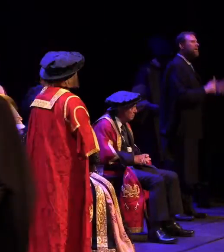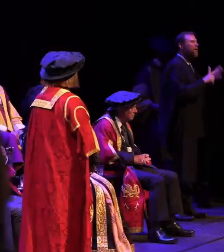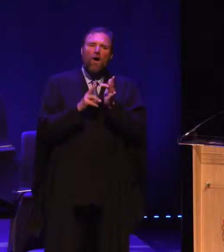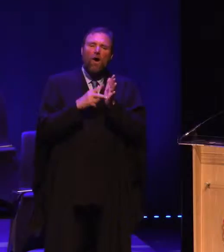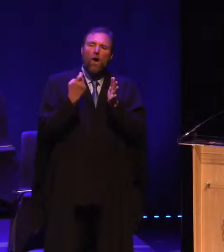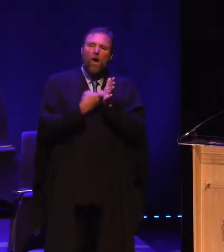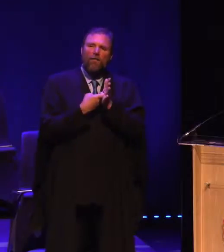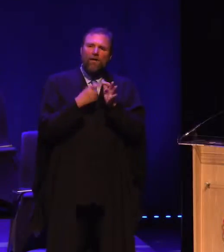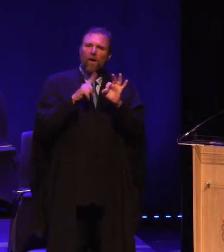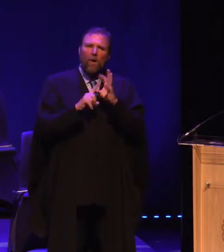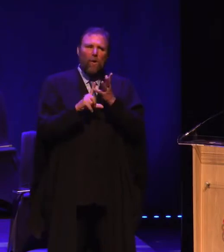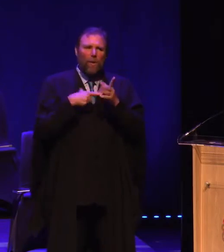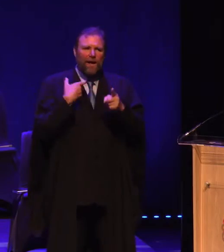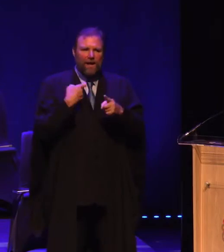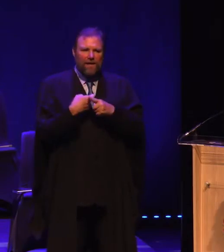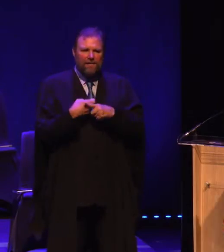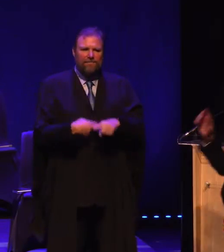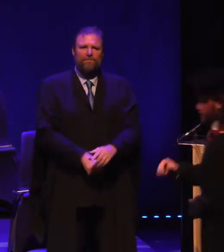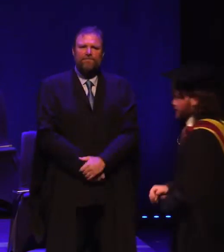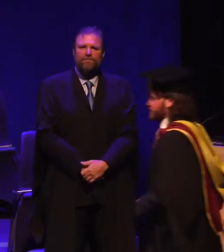Oliver Quick.